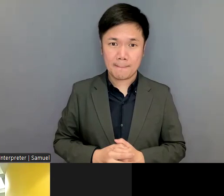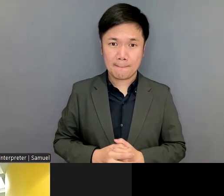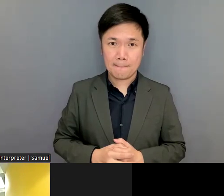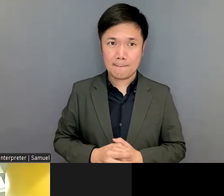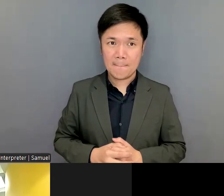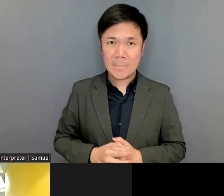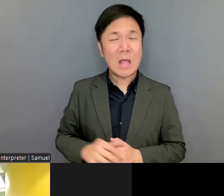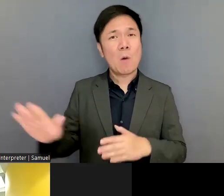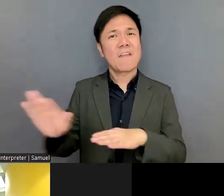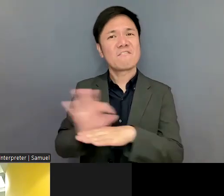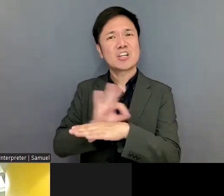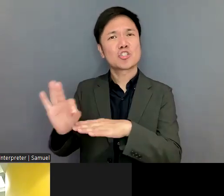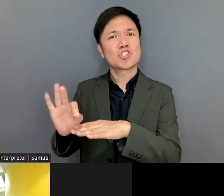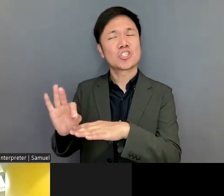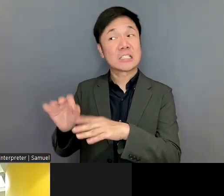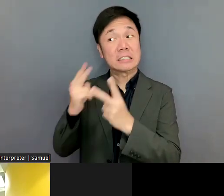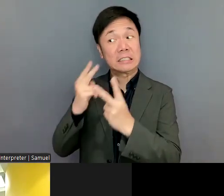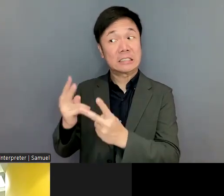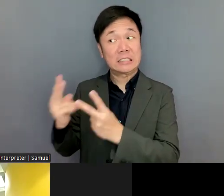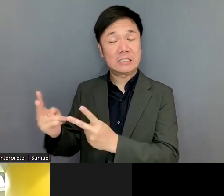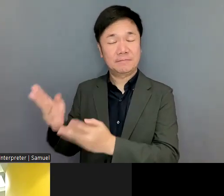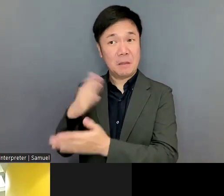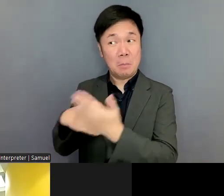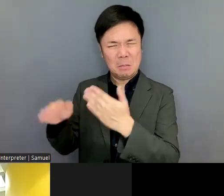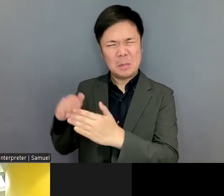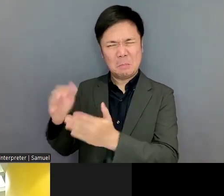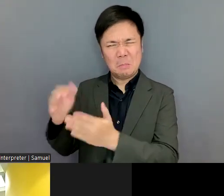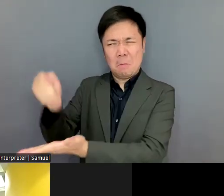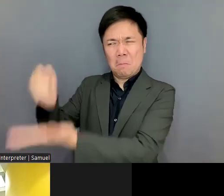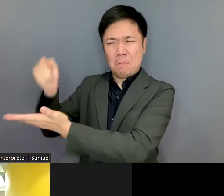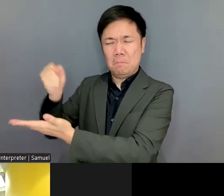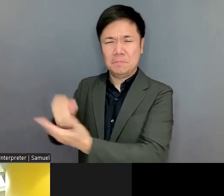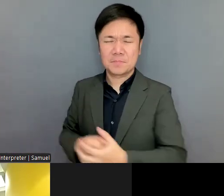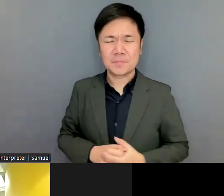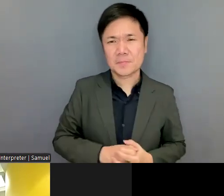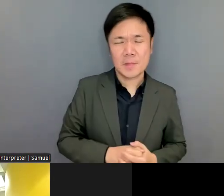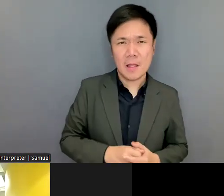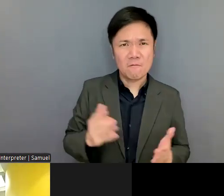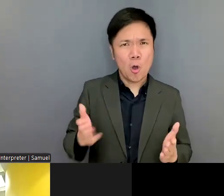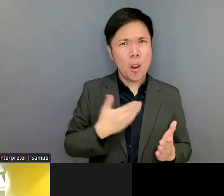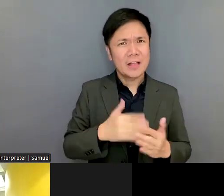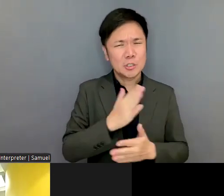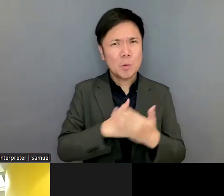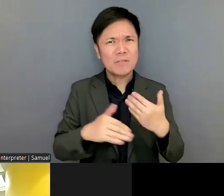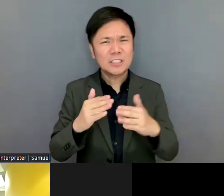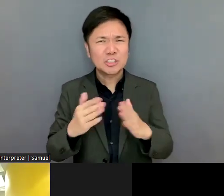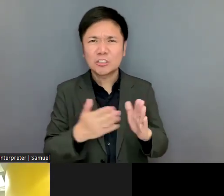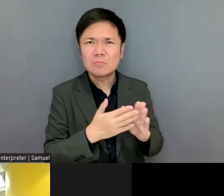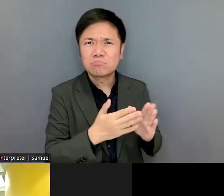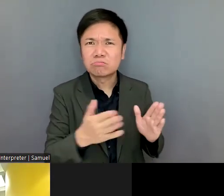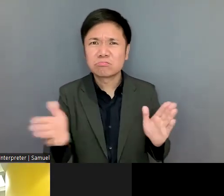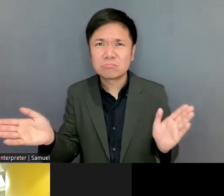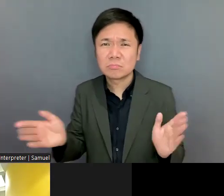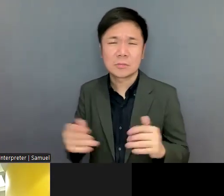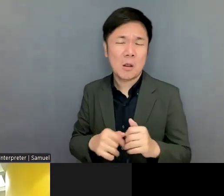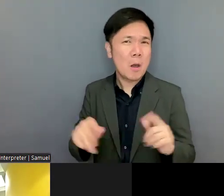caso, functionality. para los pueblos Um, indígenas, la pregunta so in that case, clave en los censos for persons estadísticos with es disabilities, saber si the hablas una lengua key indígena. Y en este